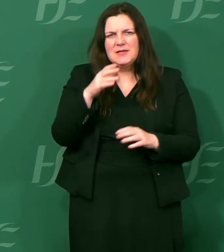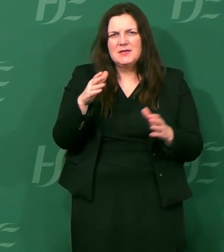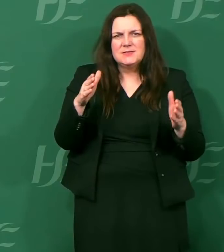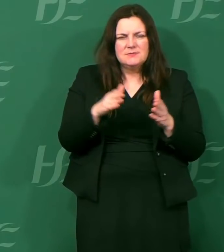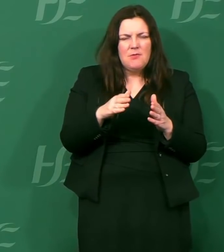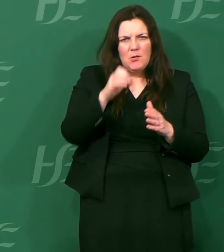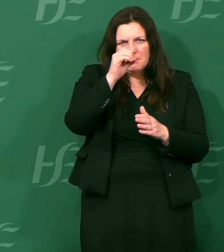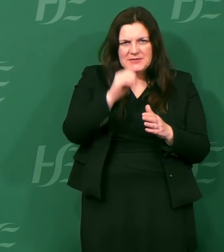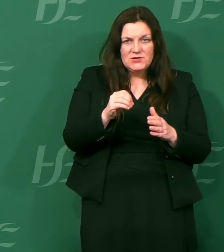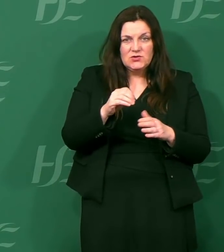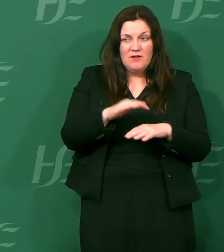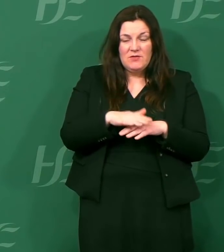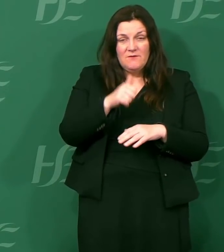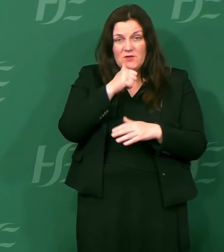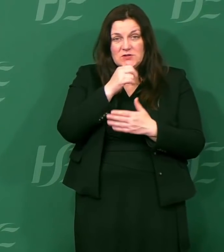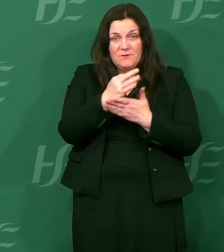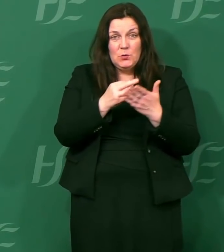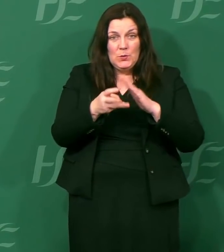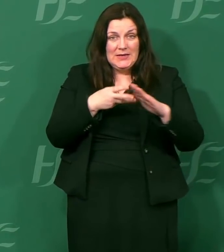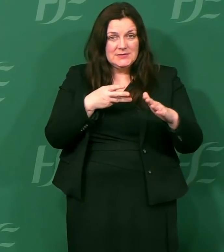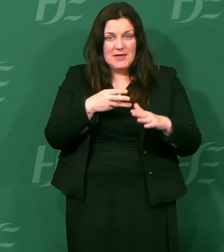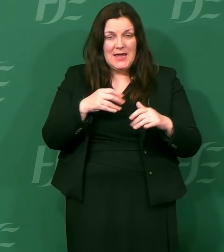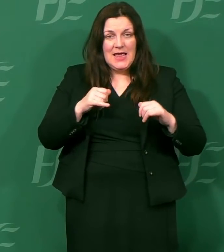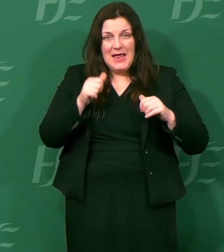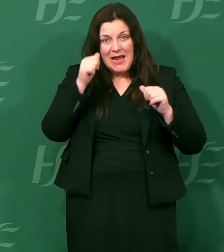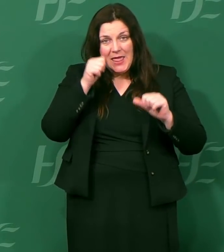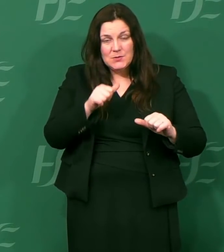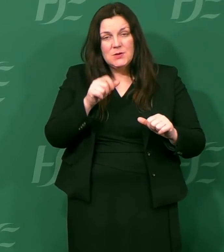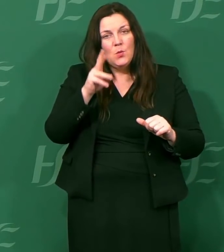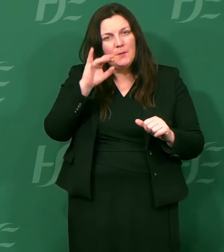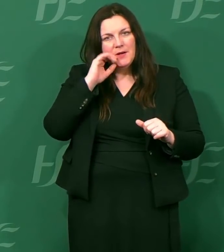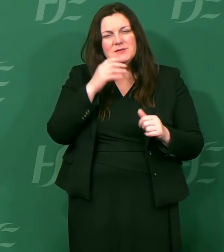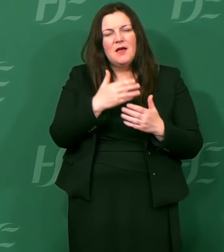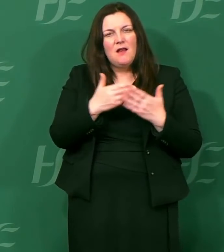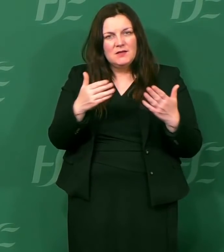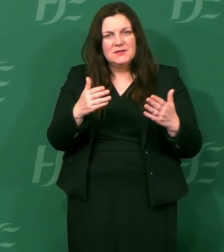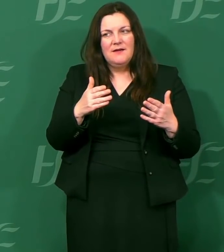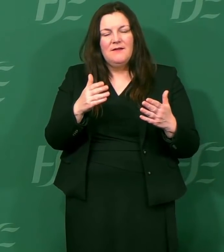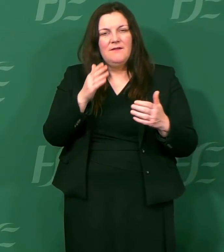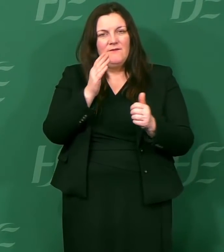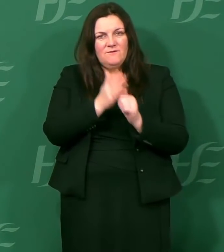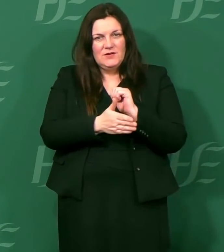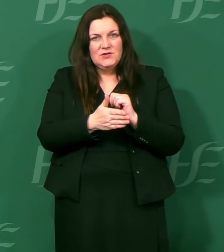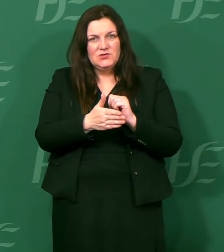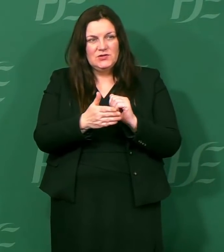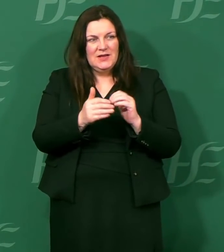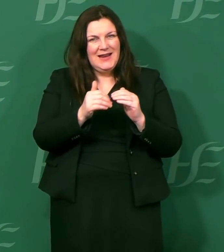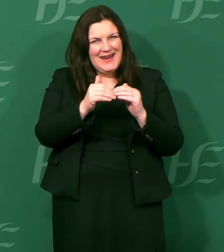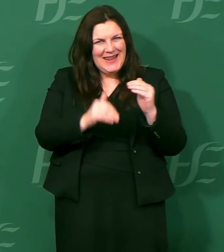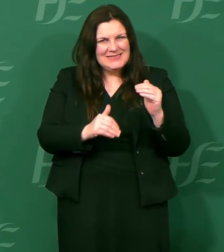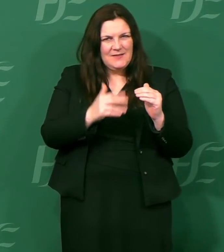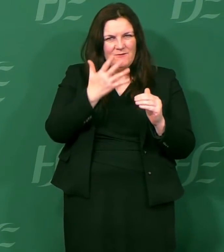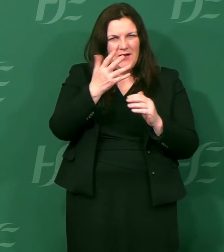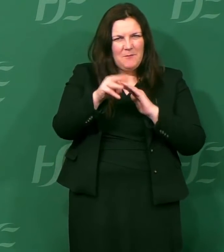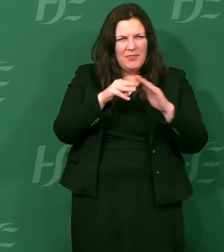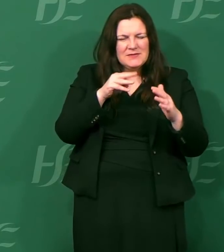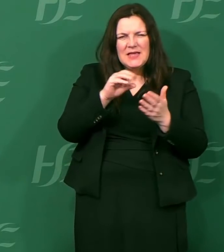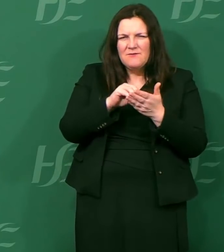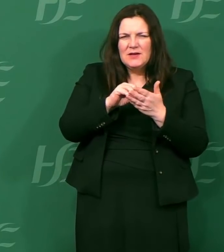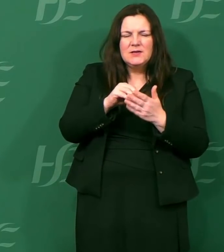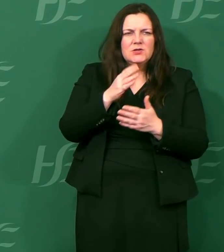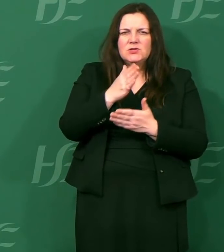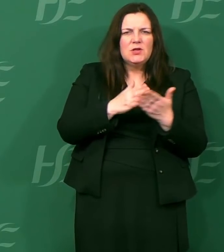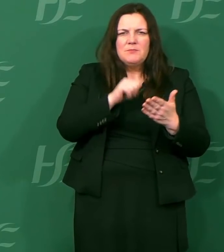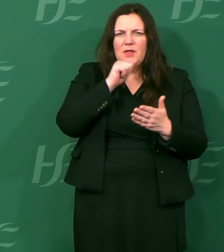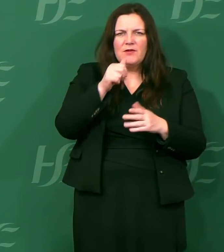those in the first couple of weeks were eligible, because a lot of those would have been done in less than 5 months. So there was some complexity about it. But